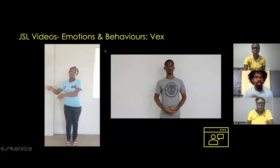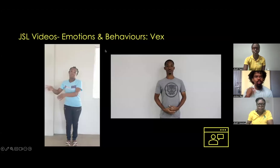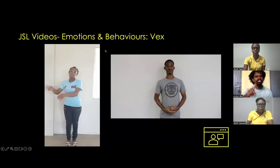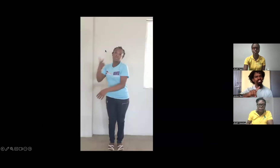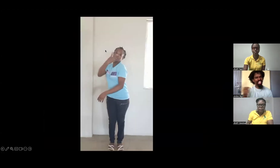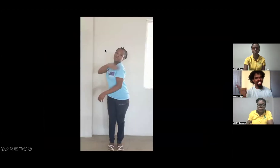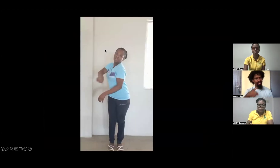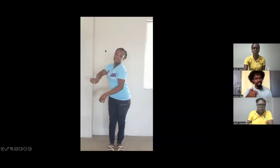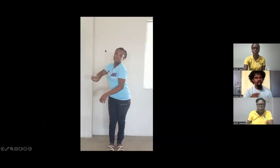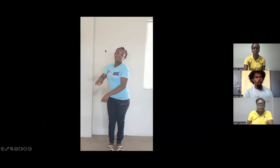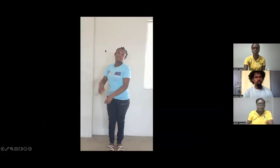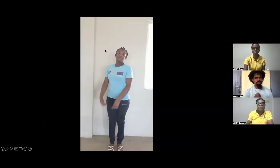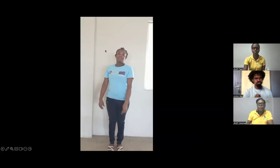This is a sign for vex.